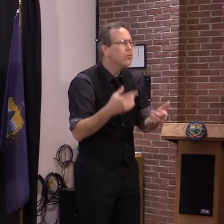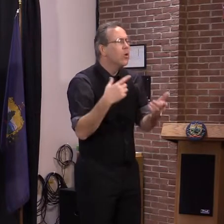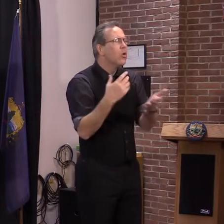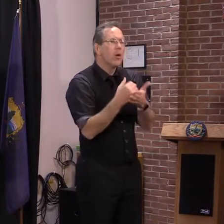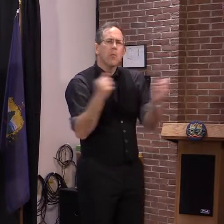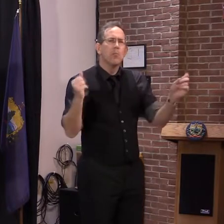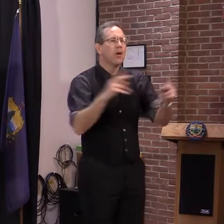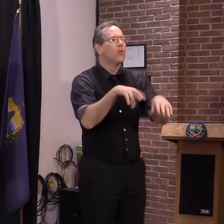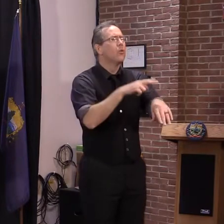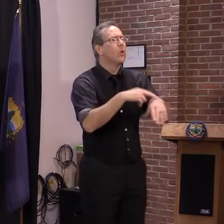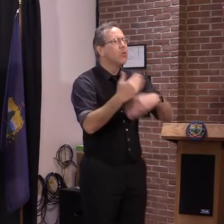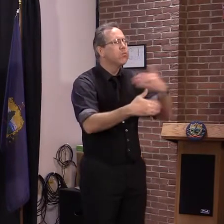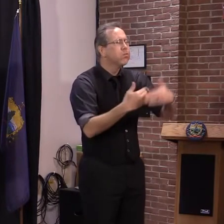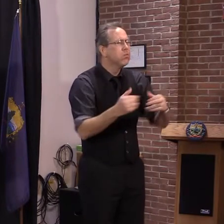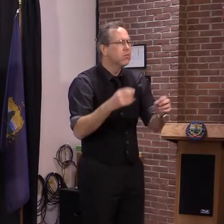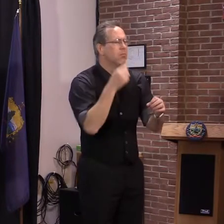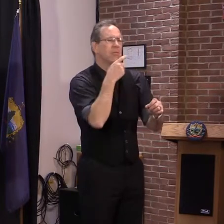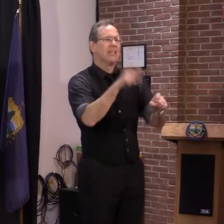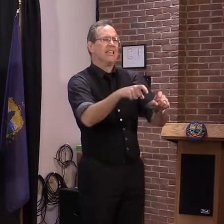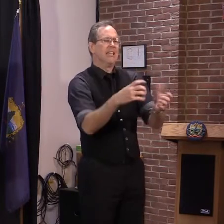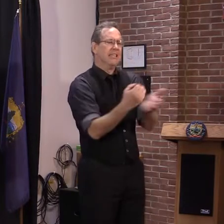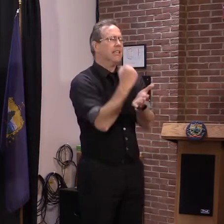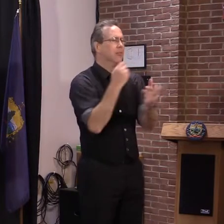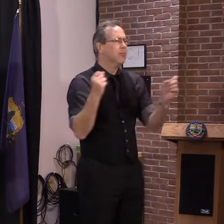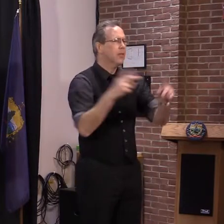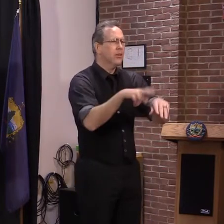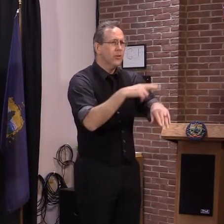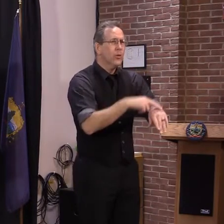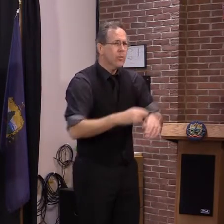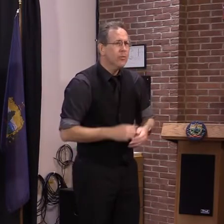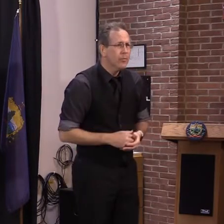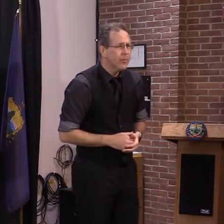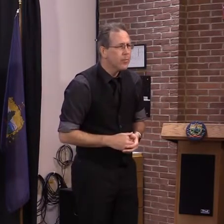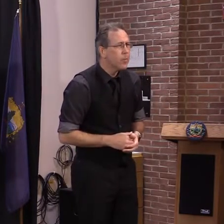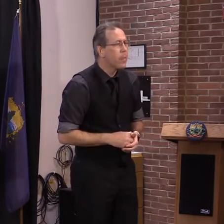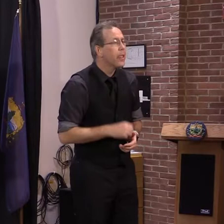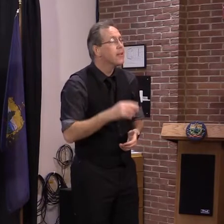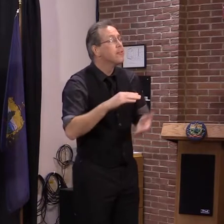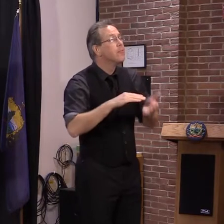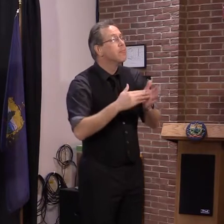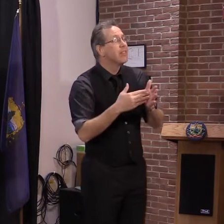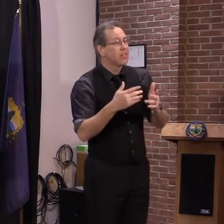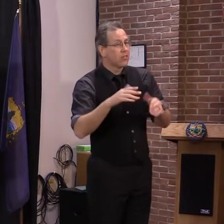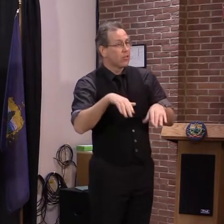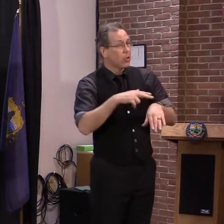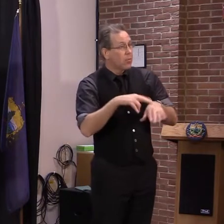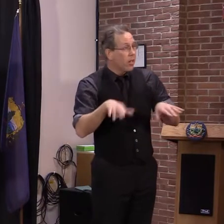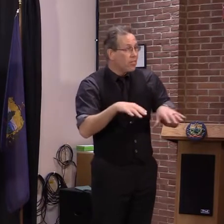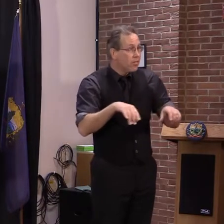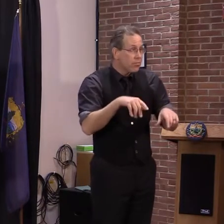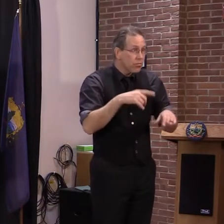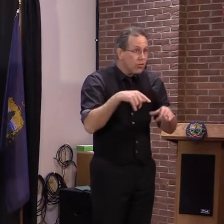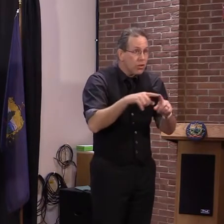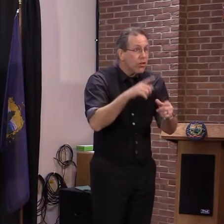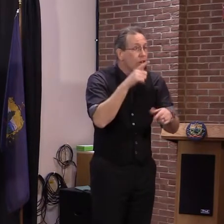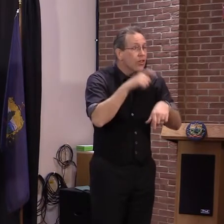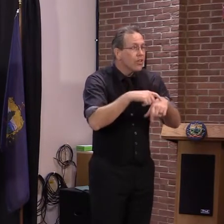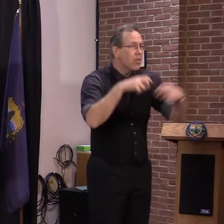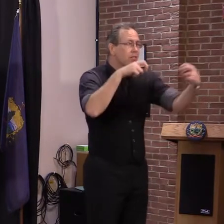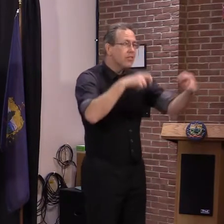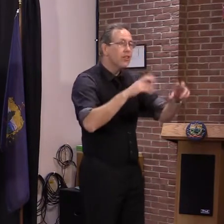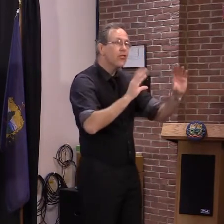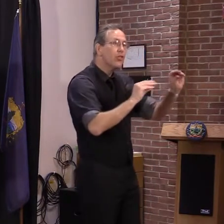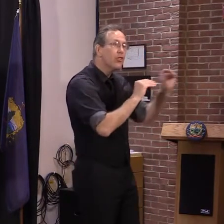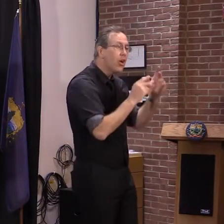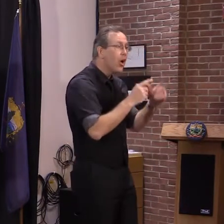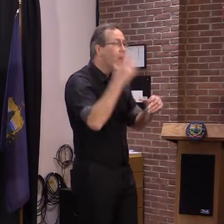possible. This means we need to allow our students to do normal things in schools, like talking at lunch and playing on the playground with all their friends, not